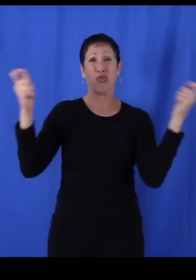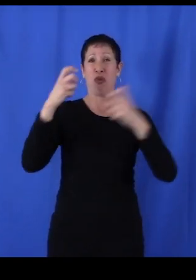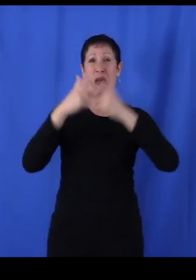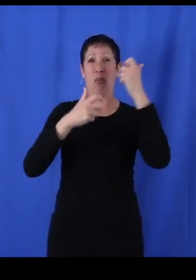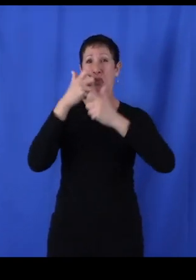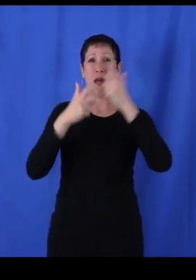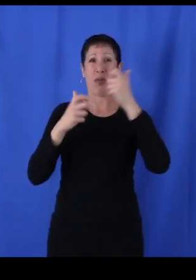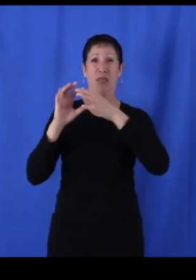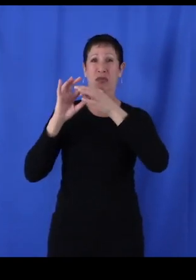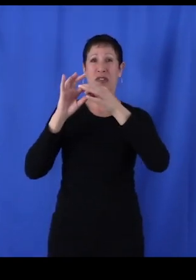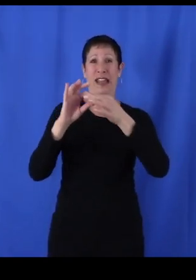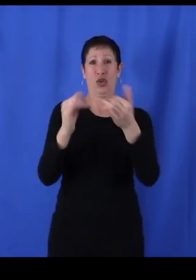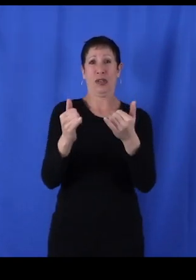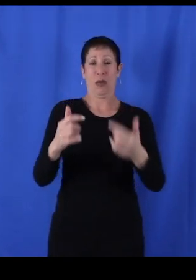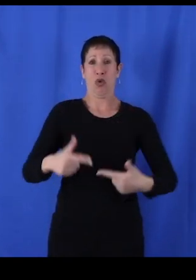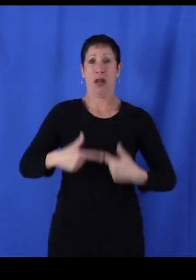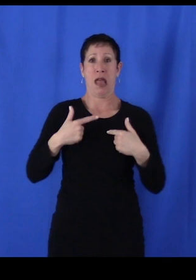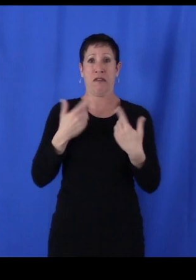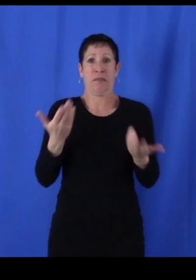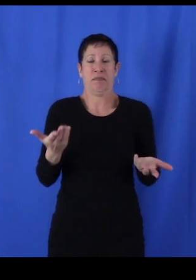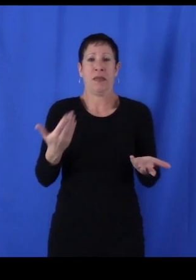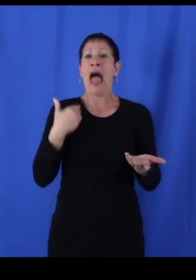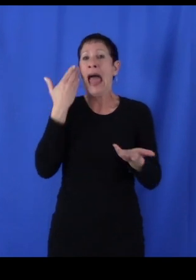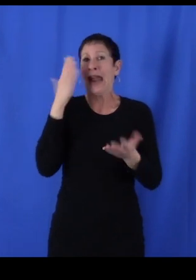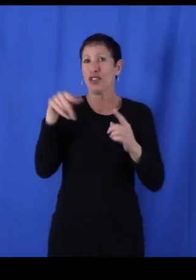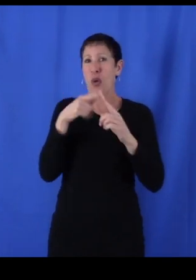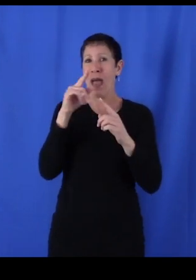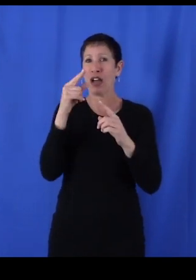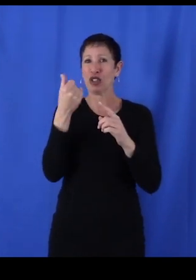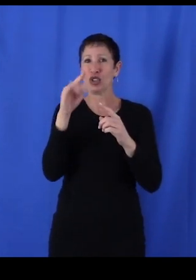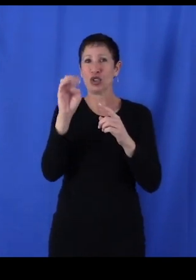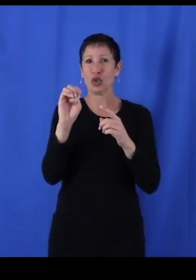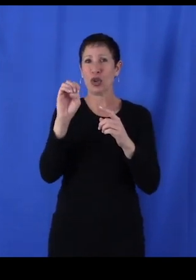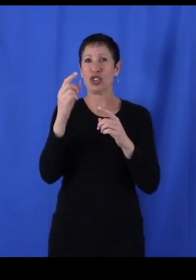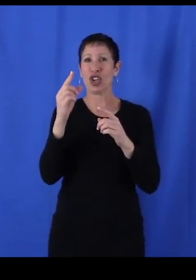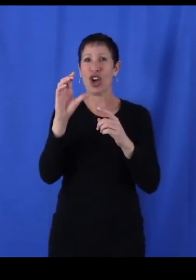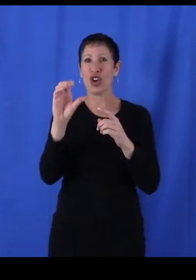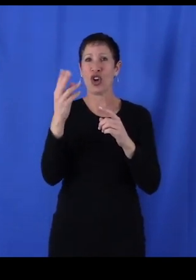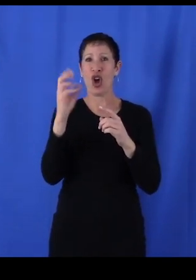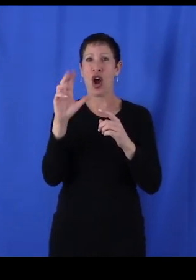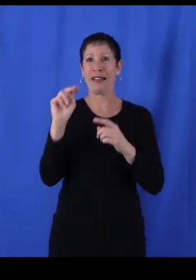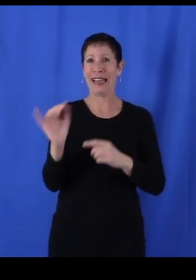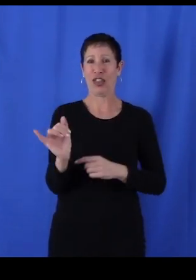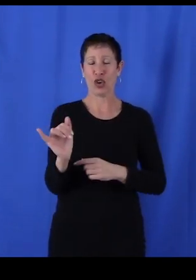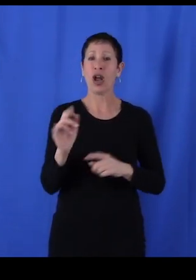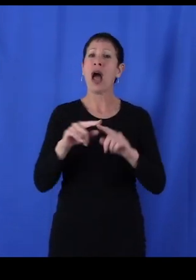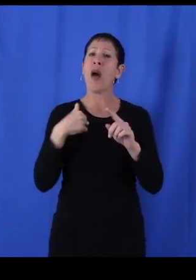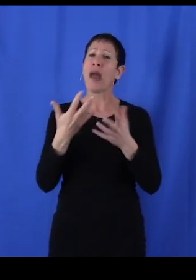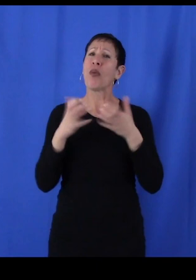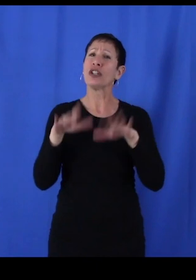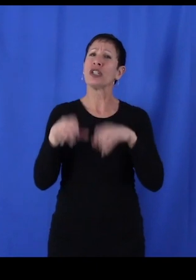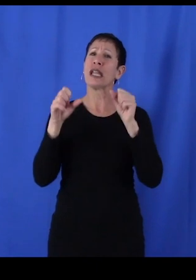life. And I don't know about George Carlin either. But I do want to take on the first